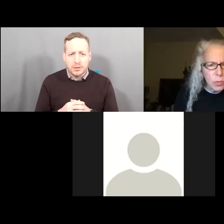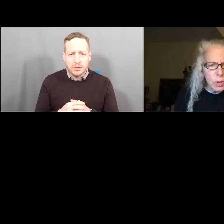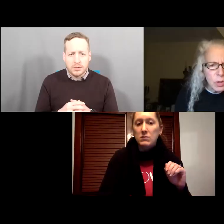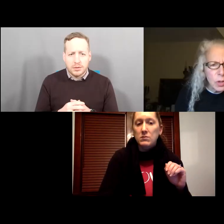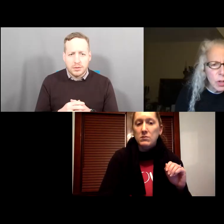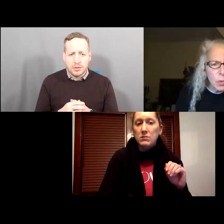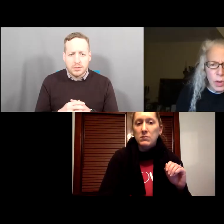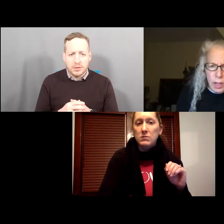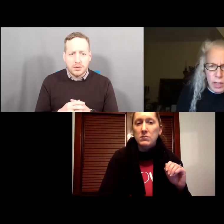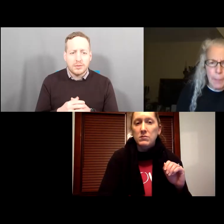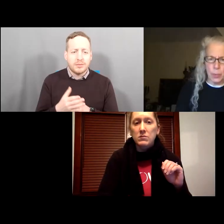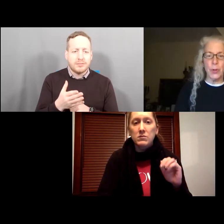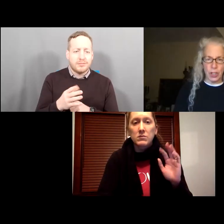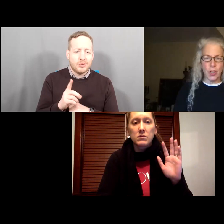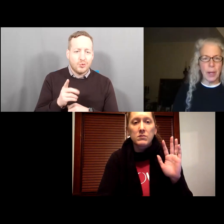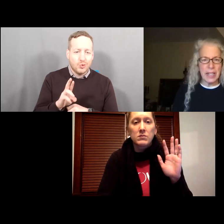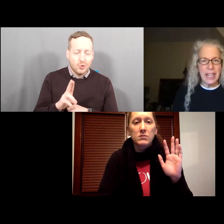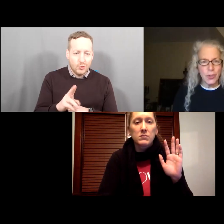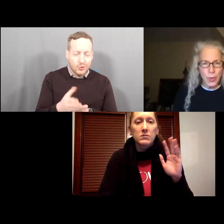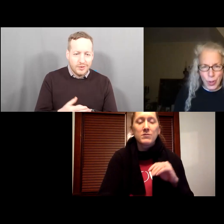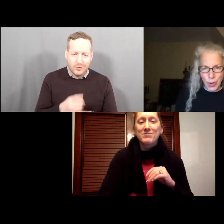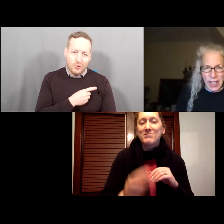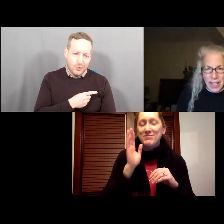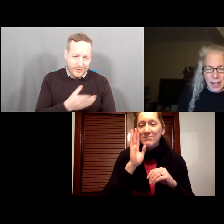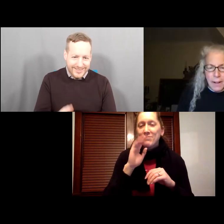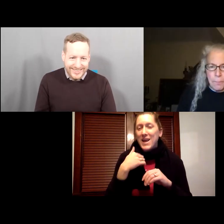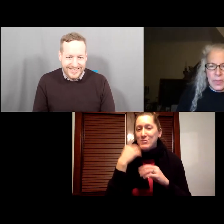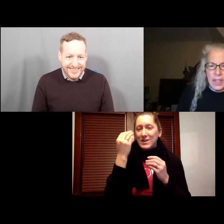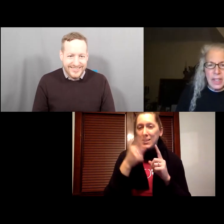about the topic we were just talking about? Yes, Drew.